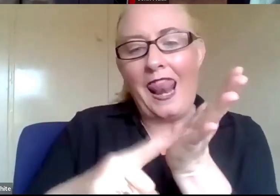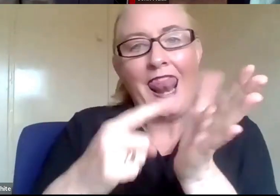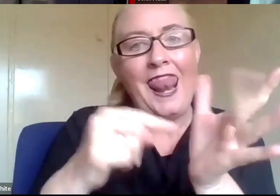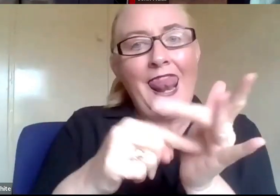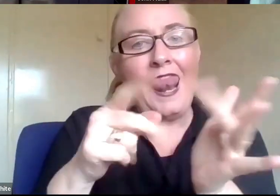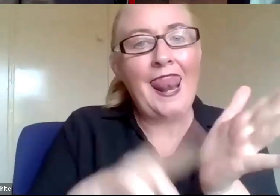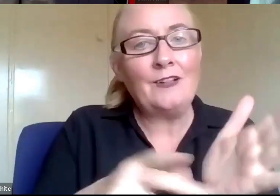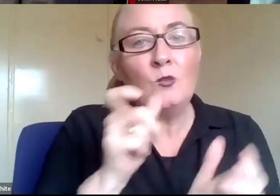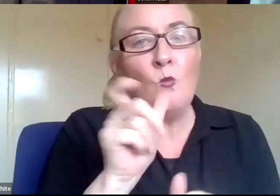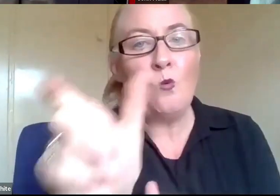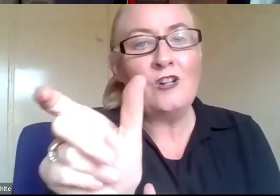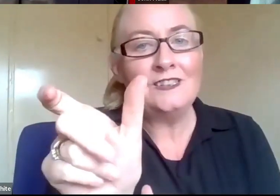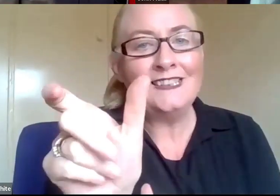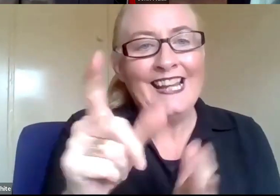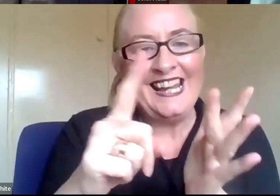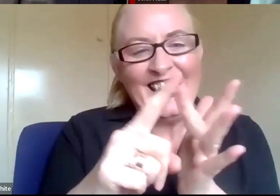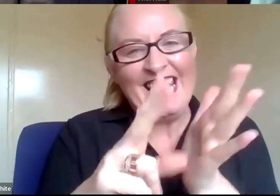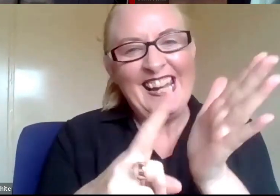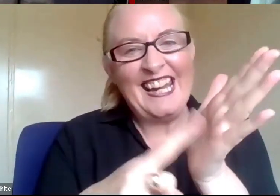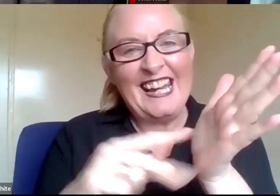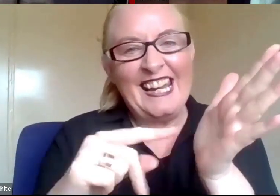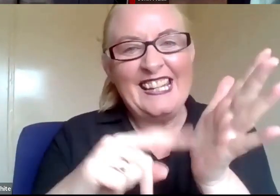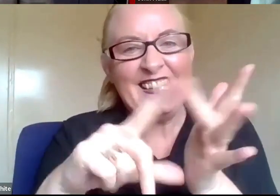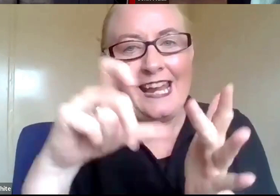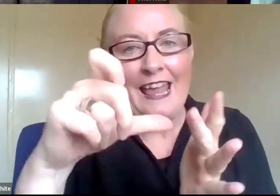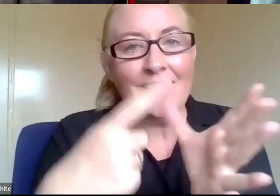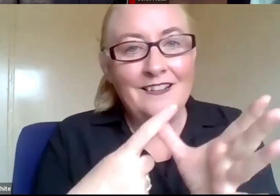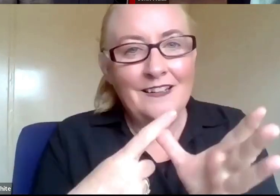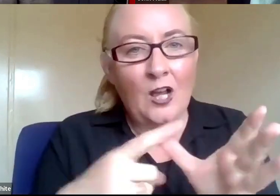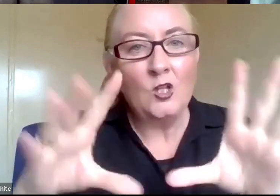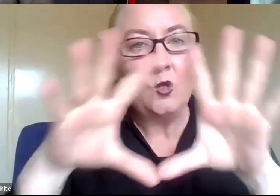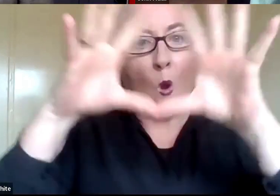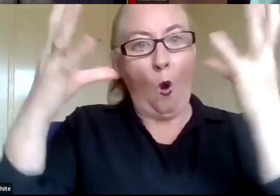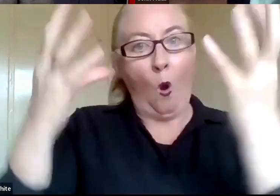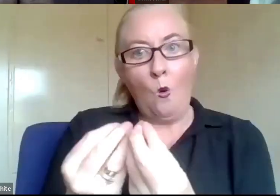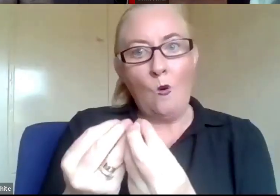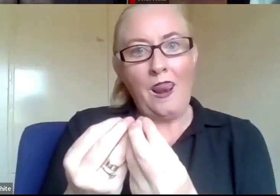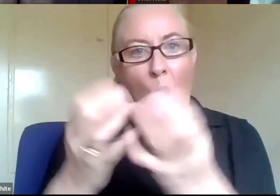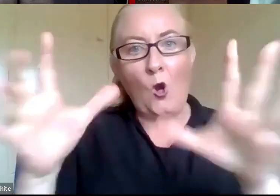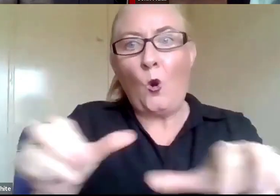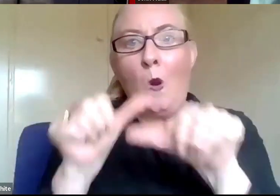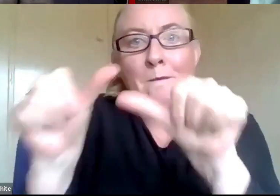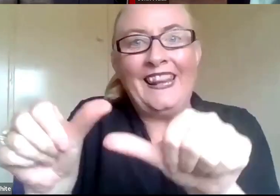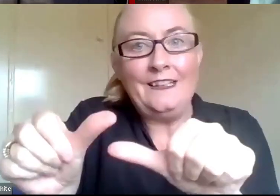to values outside yourself, especially truth.